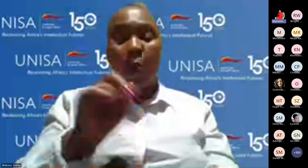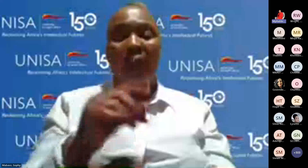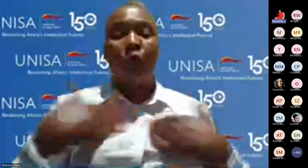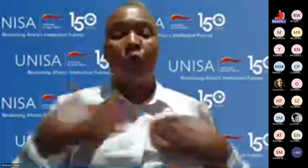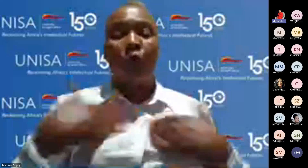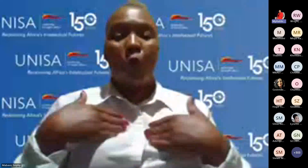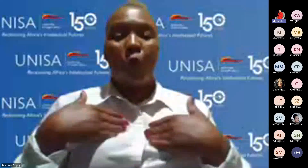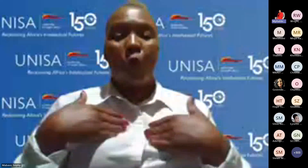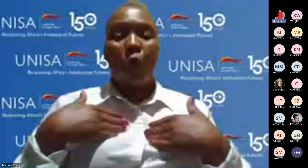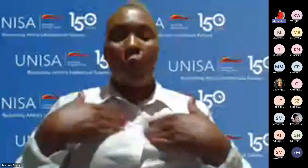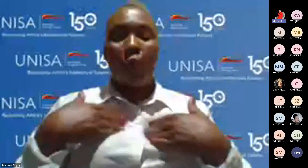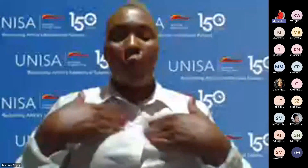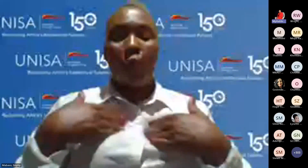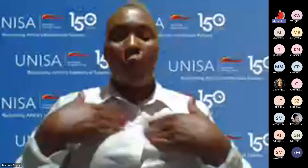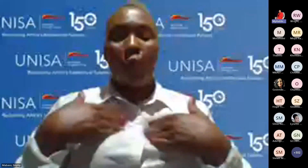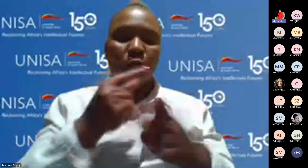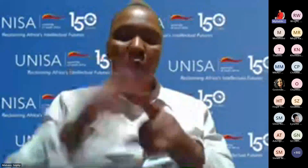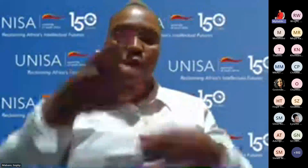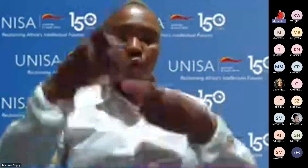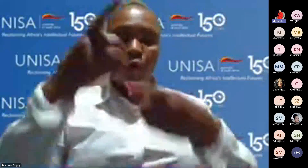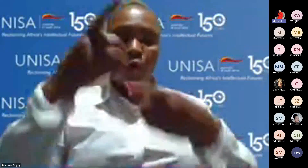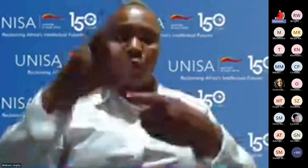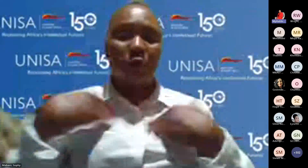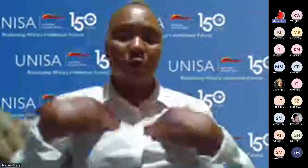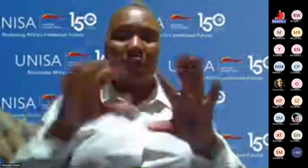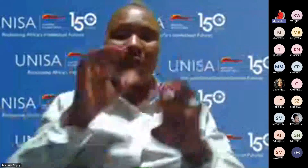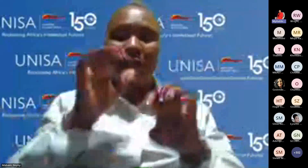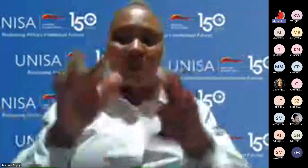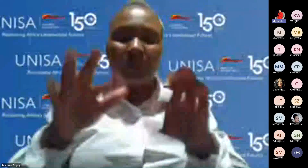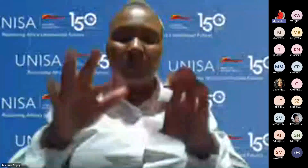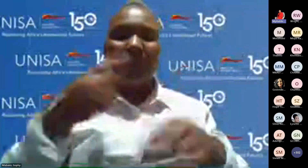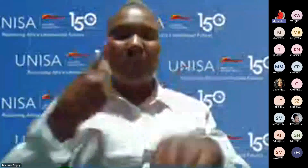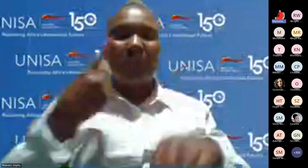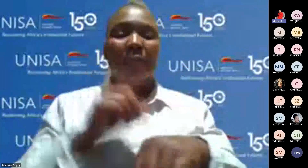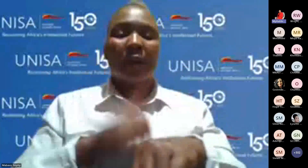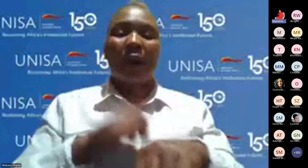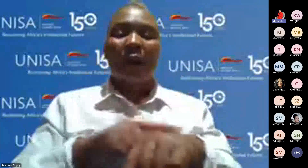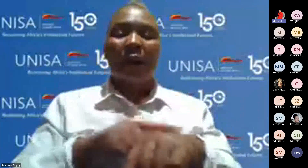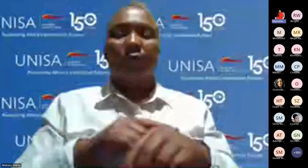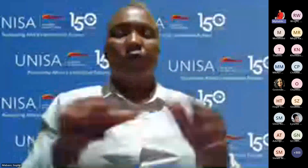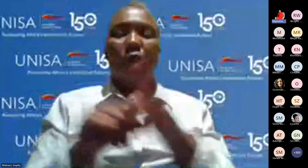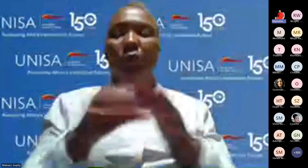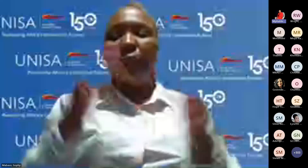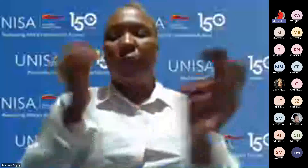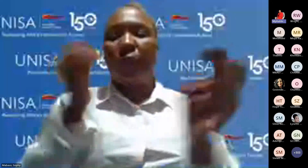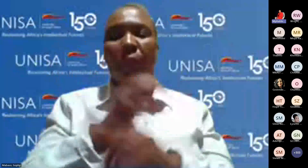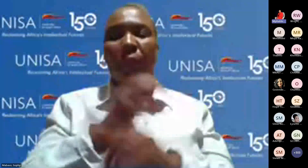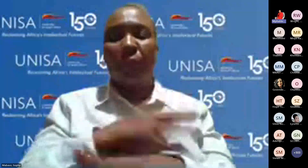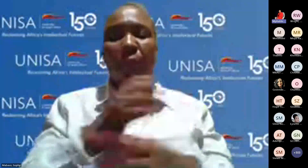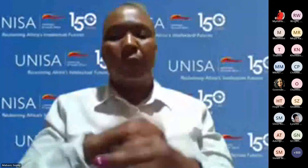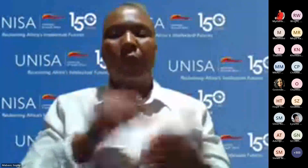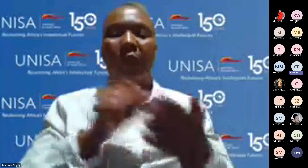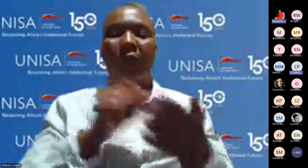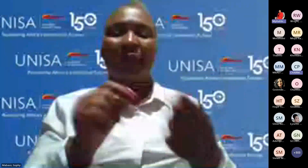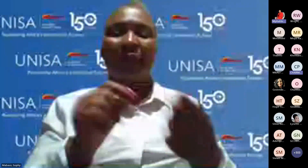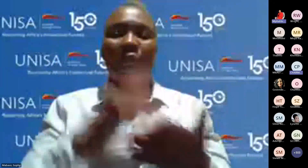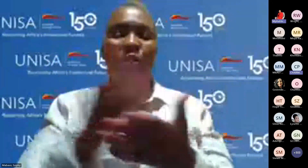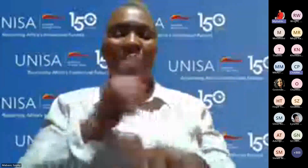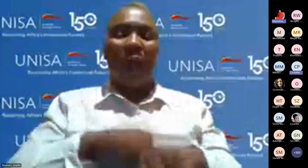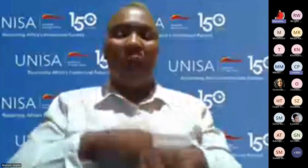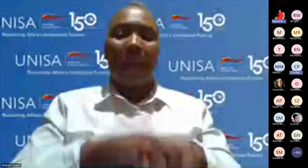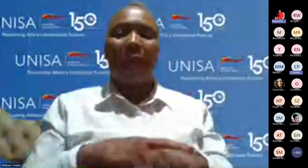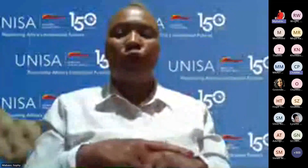document and then you start typing. And sometimes it's unnecessary to rewrite the question. It will take your time. Yeah,